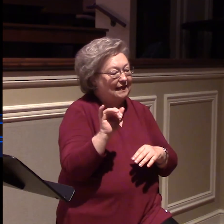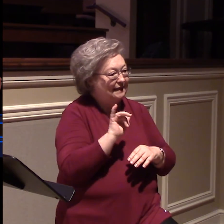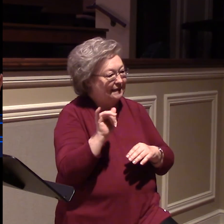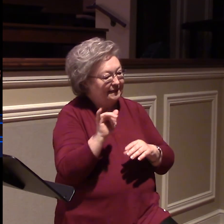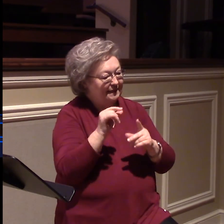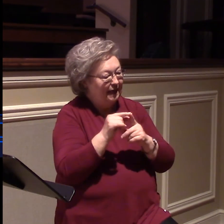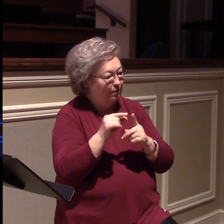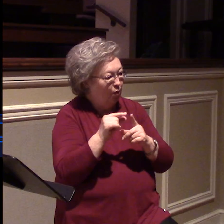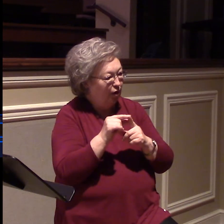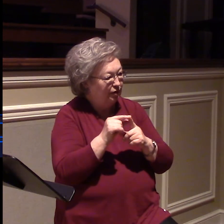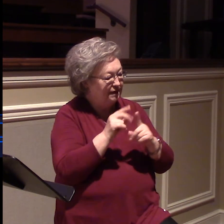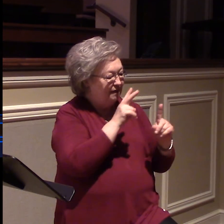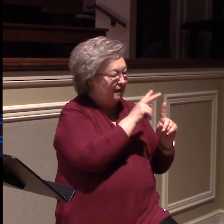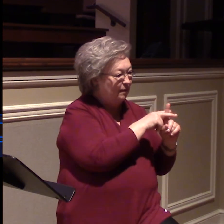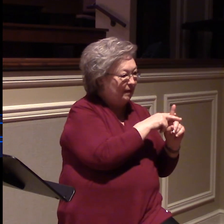the men.